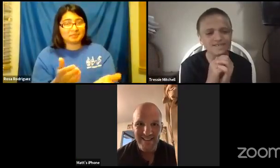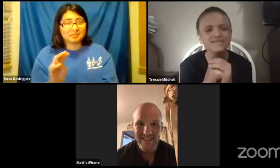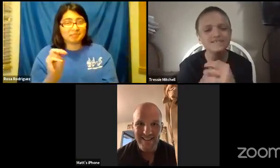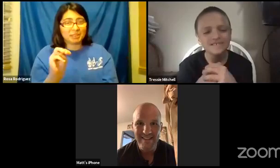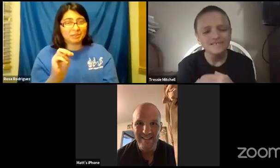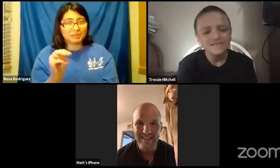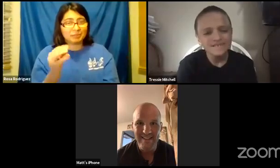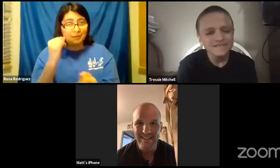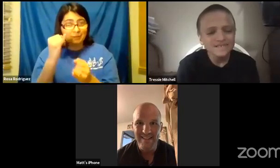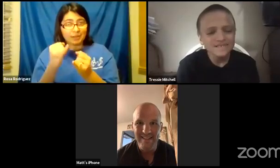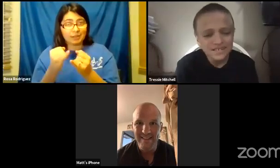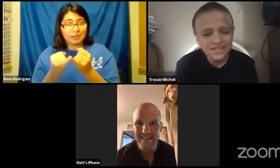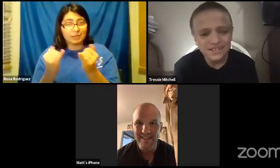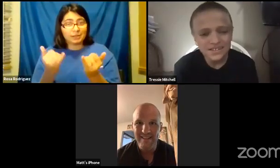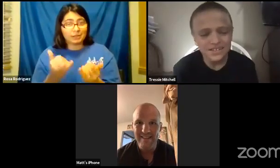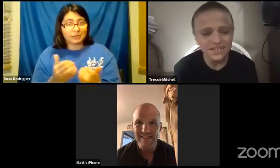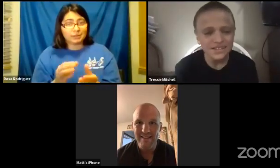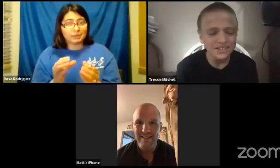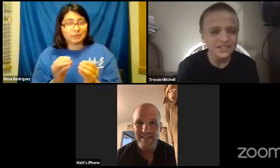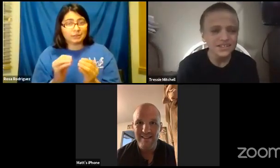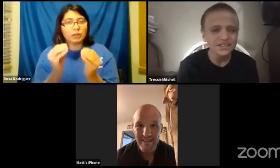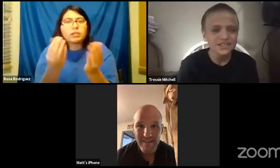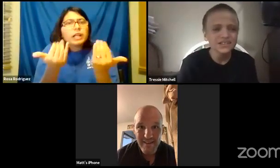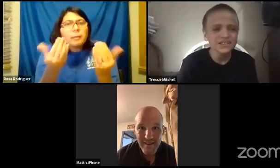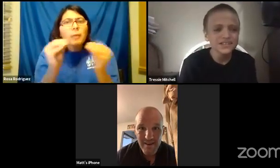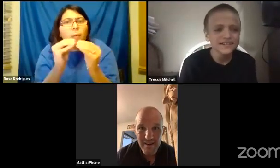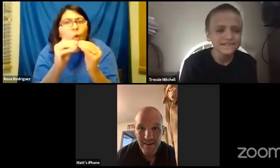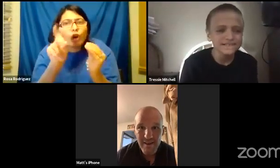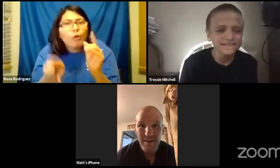on the back burner. But yes, it is a possibility.